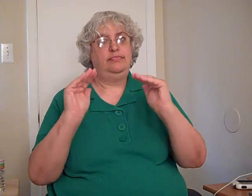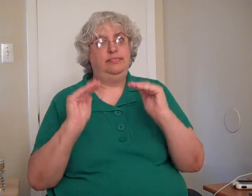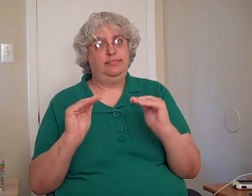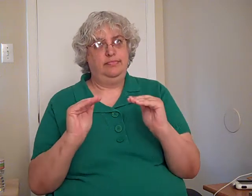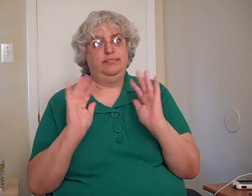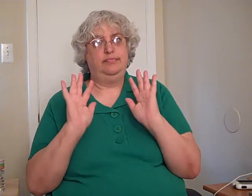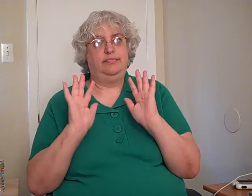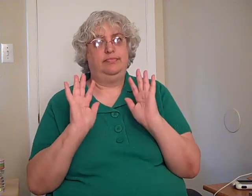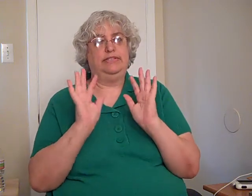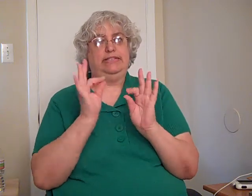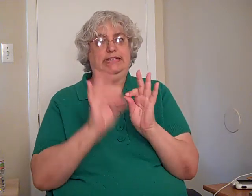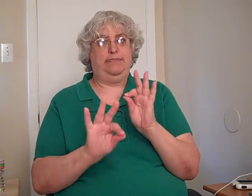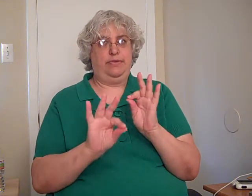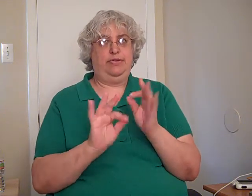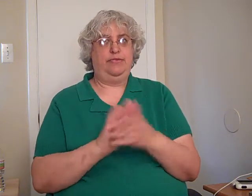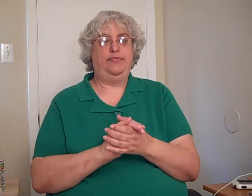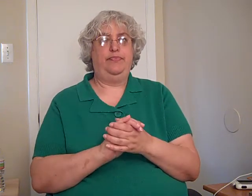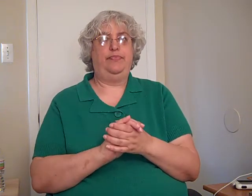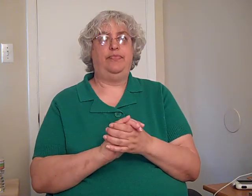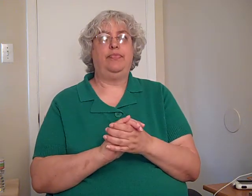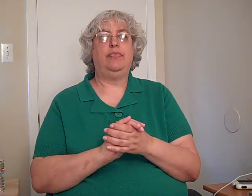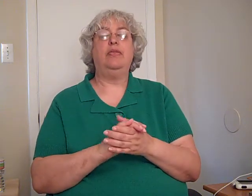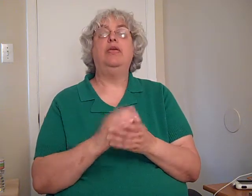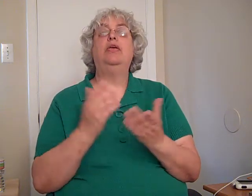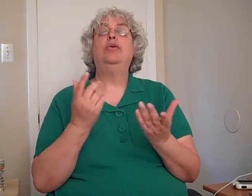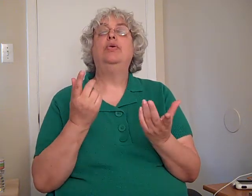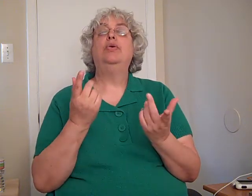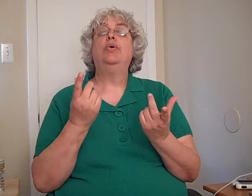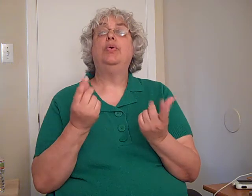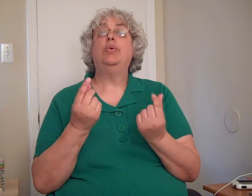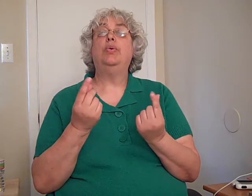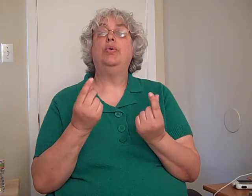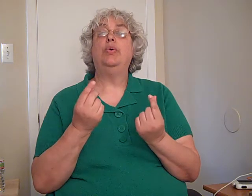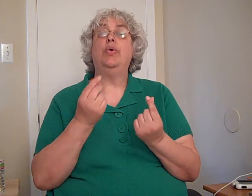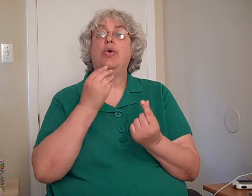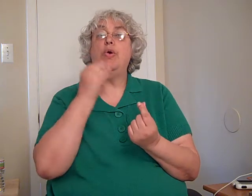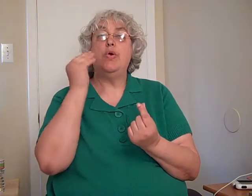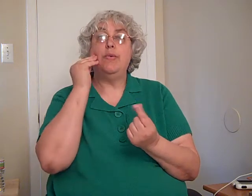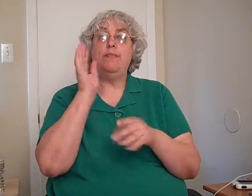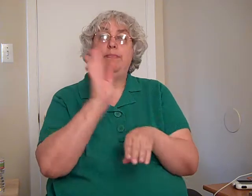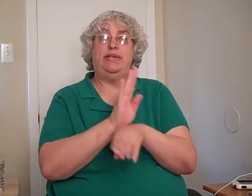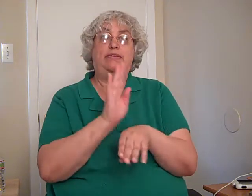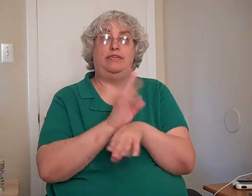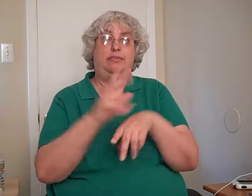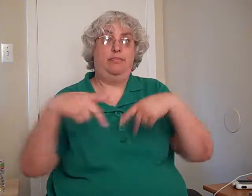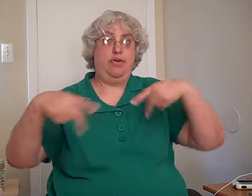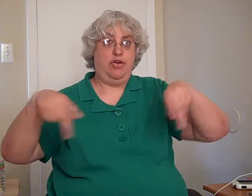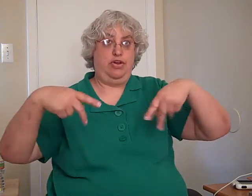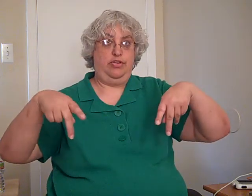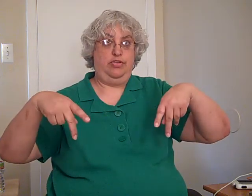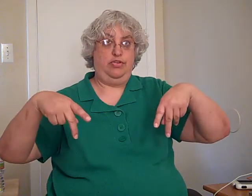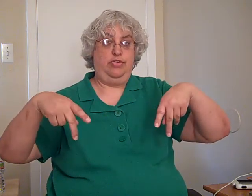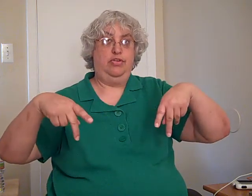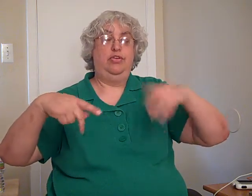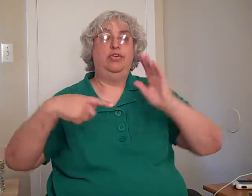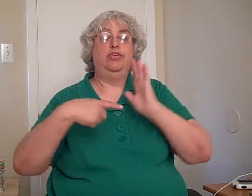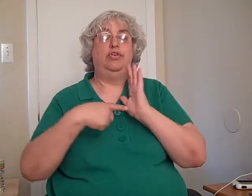extremely simple. But now, one thing I will tell you is home business parties have been proven to be one of the